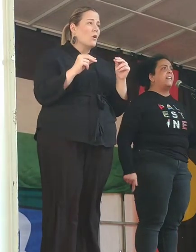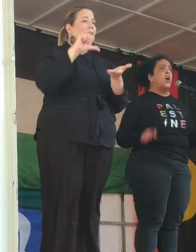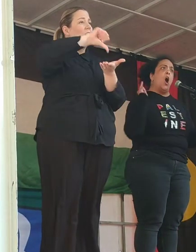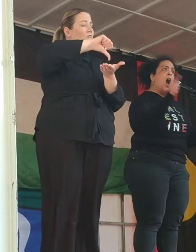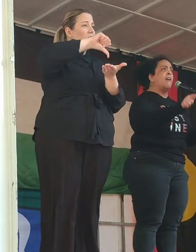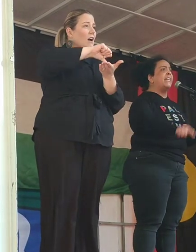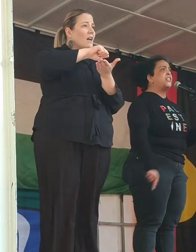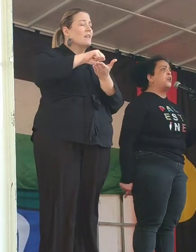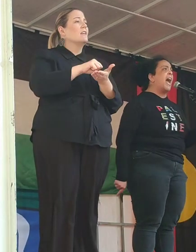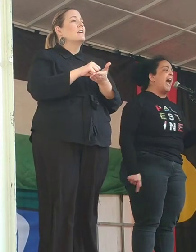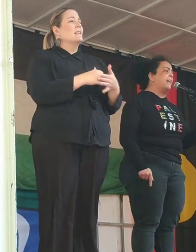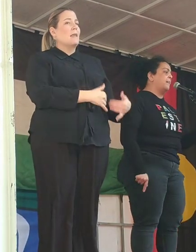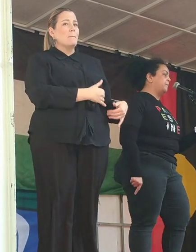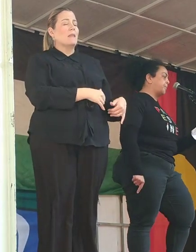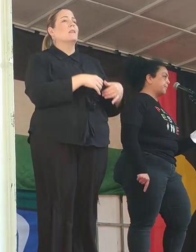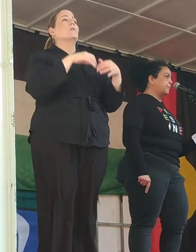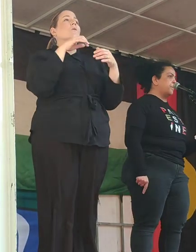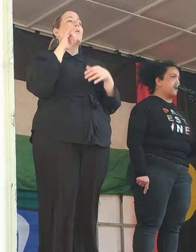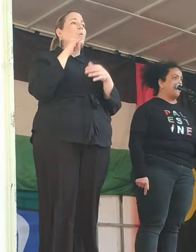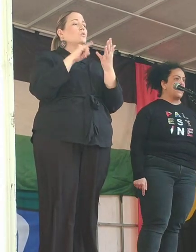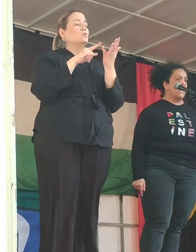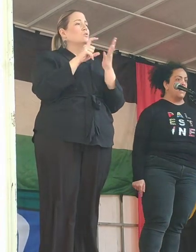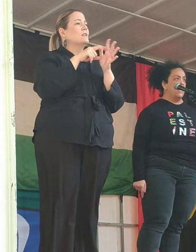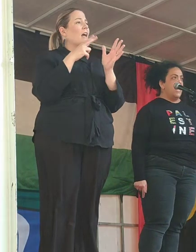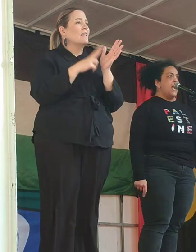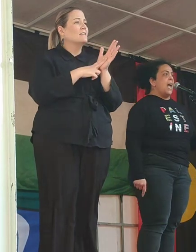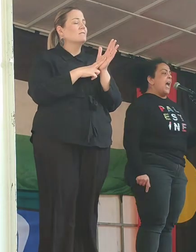Yemen, or in Sudan.